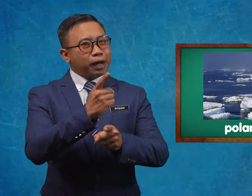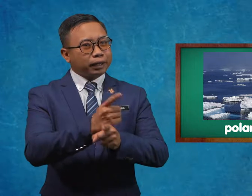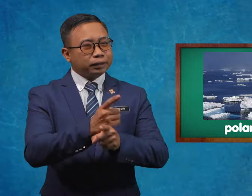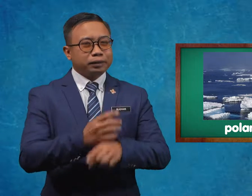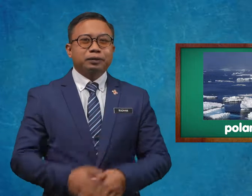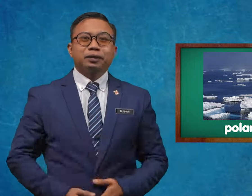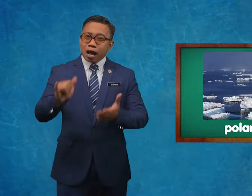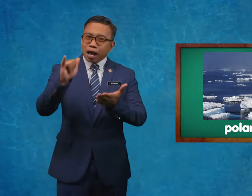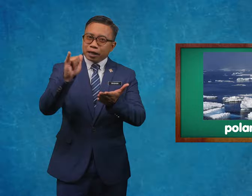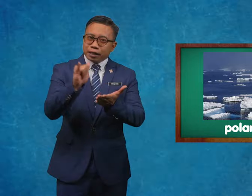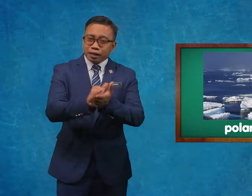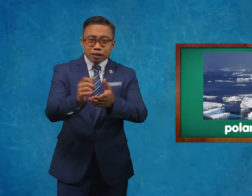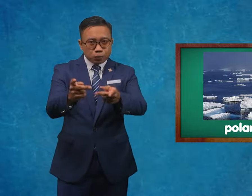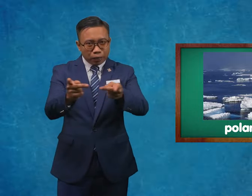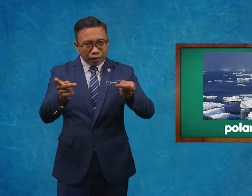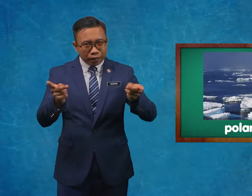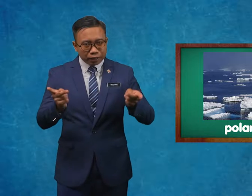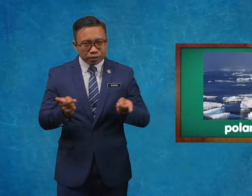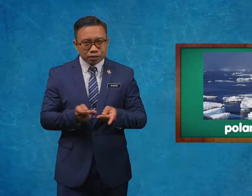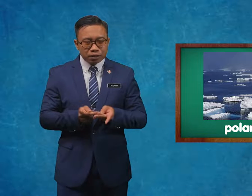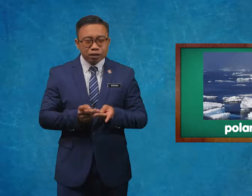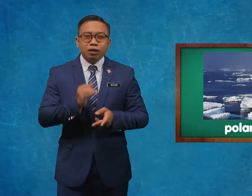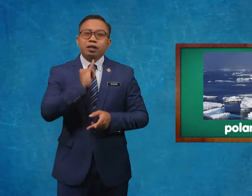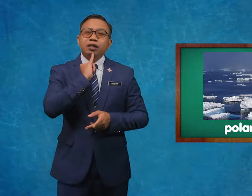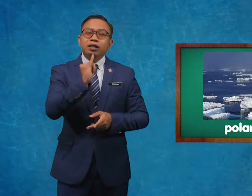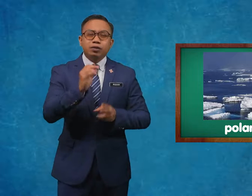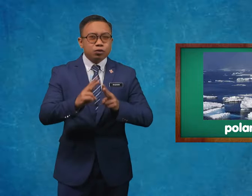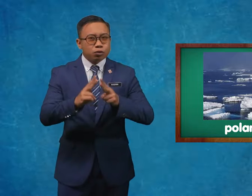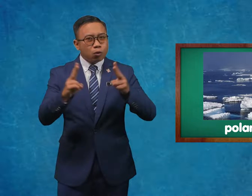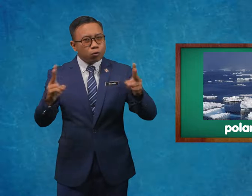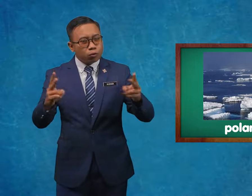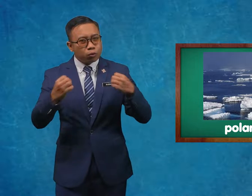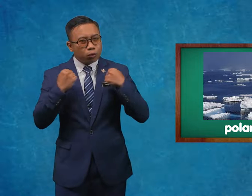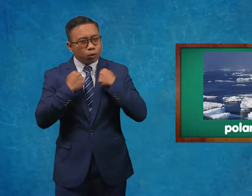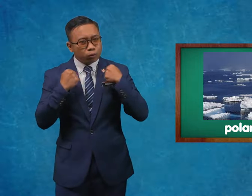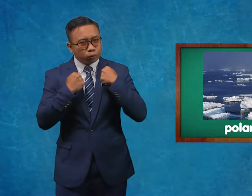Right. This place is so cool.